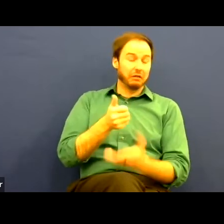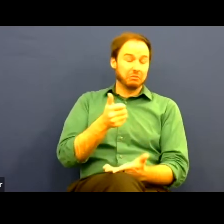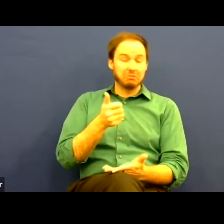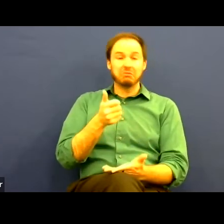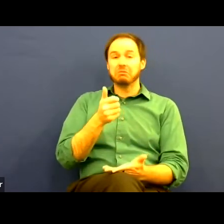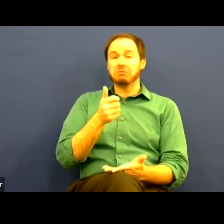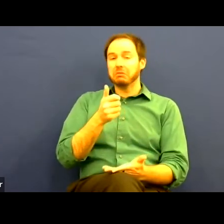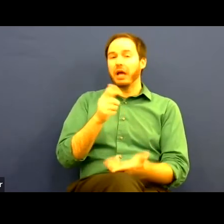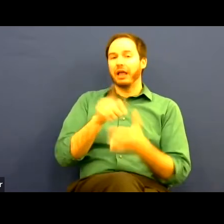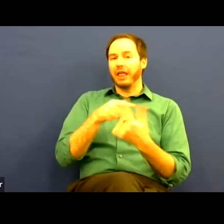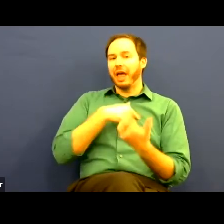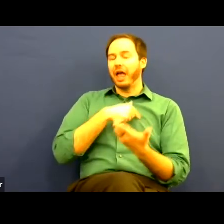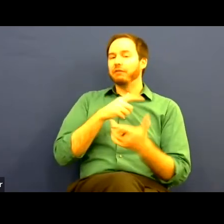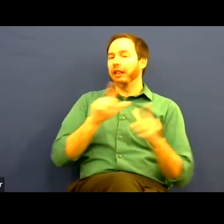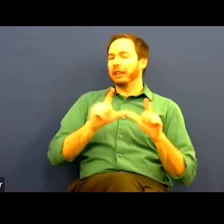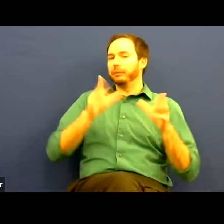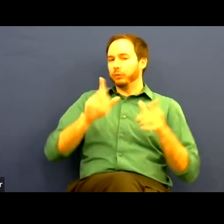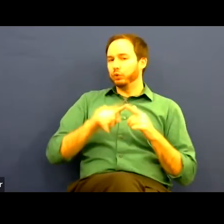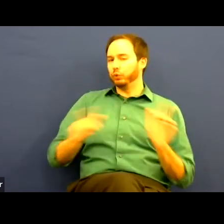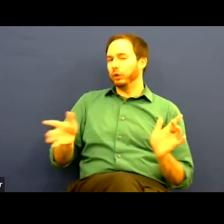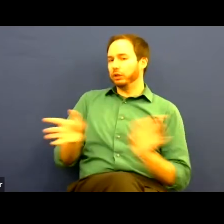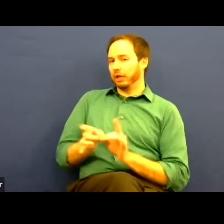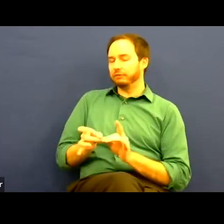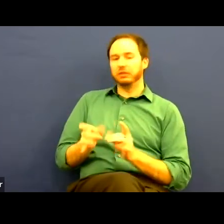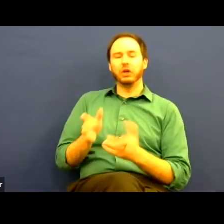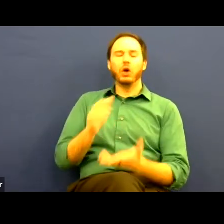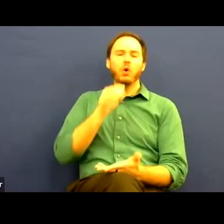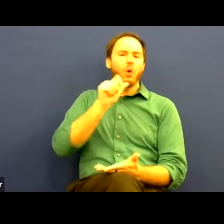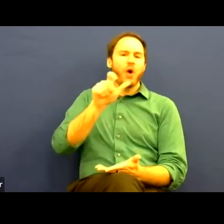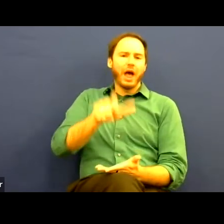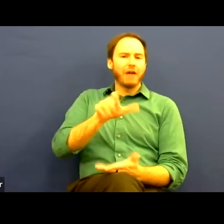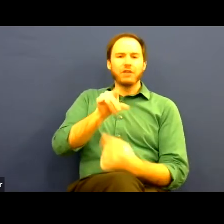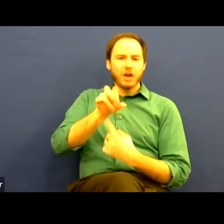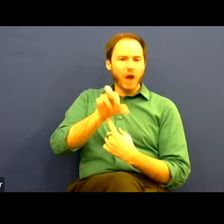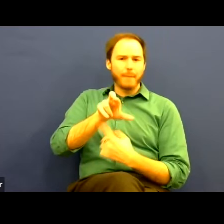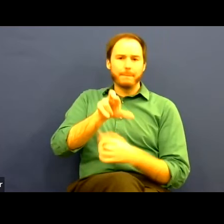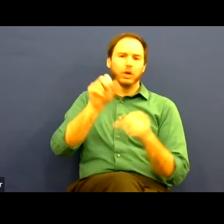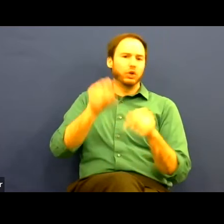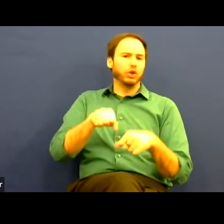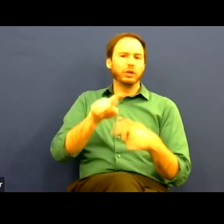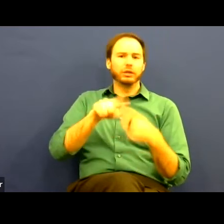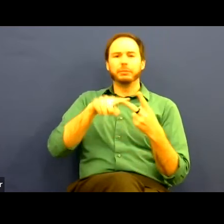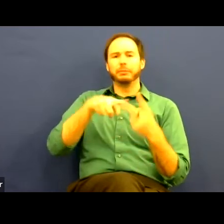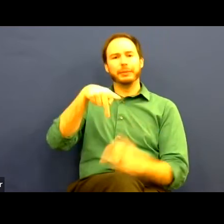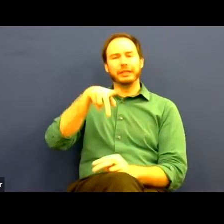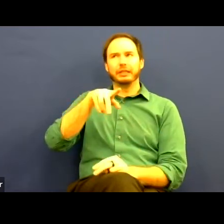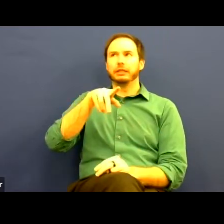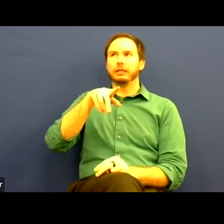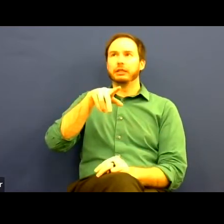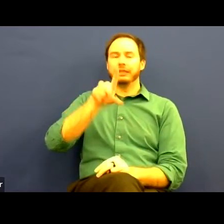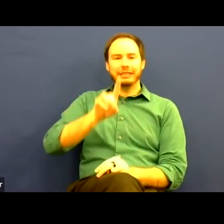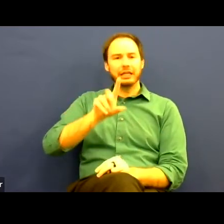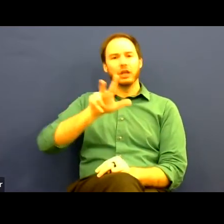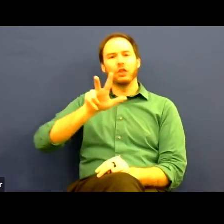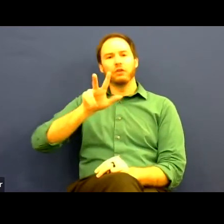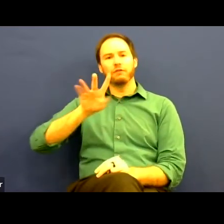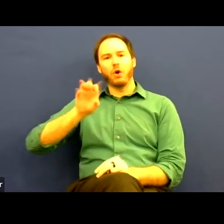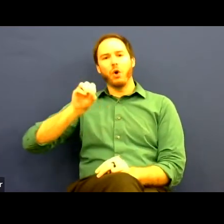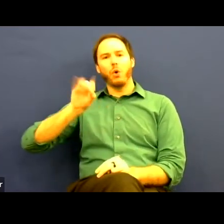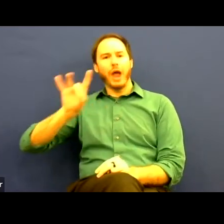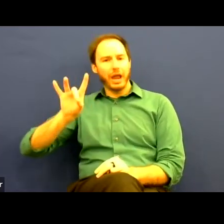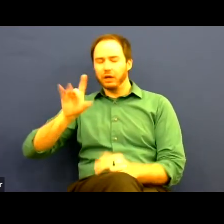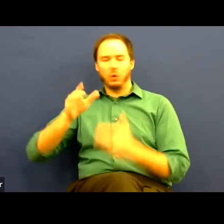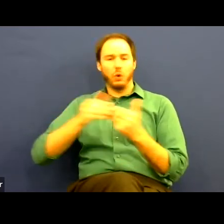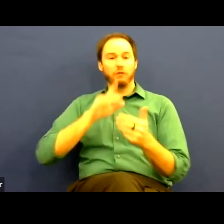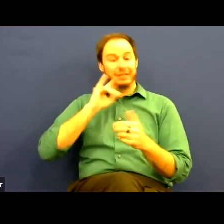just have somebody put the service in, which could be, doesn't have to be copper. It could be a PE 3408. But as